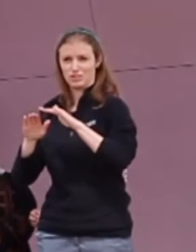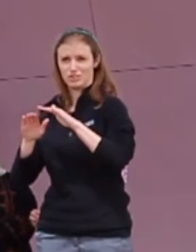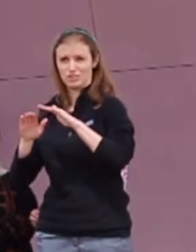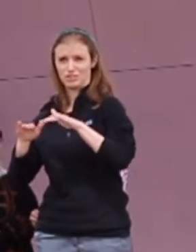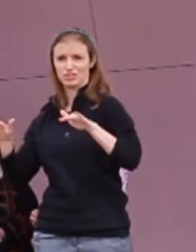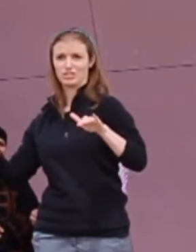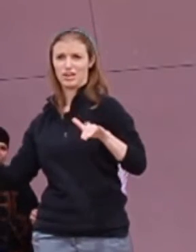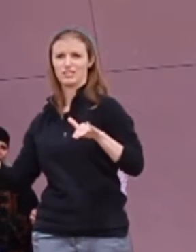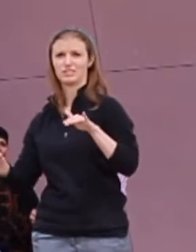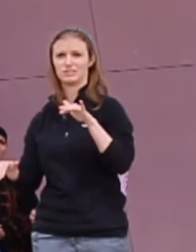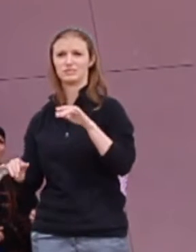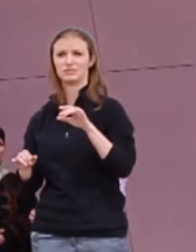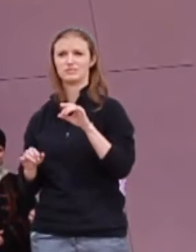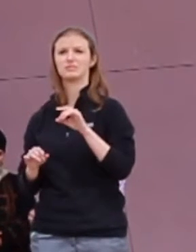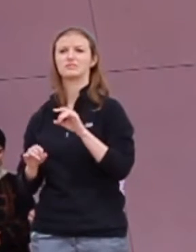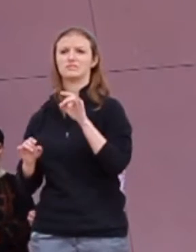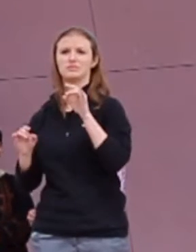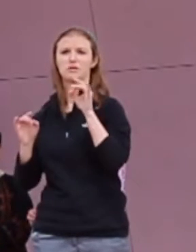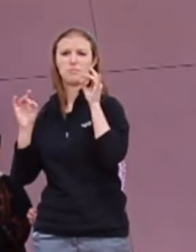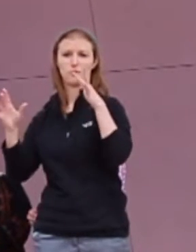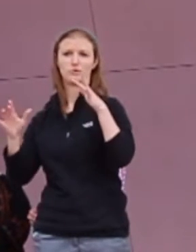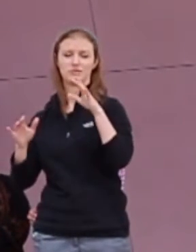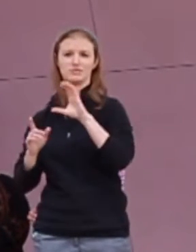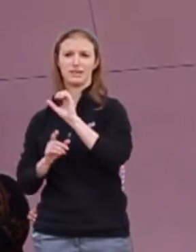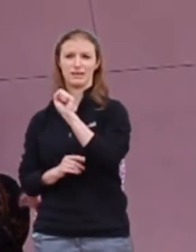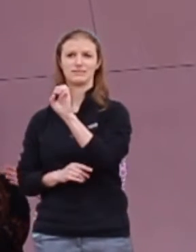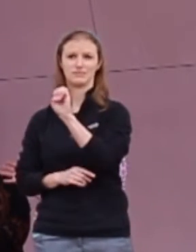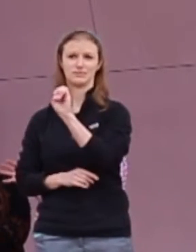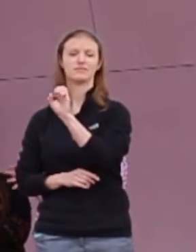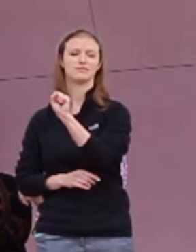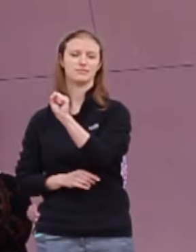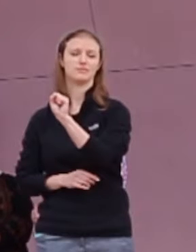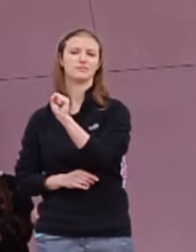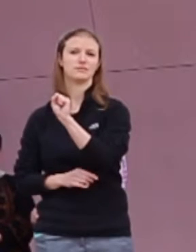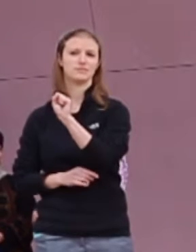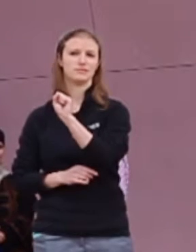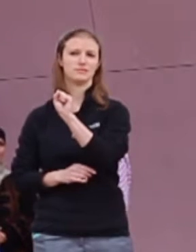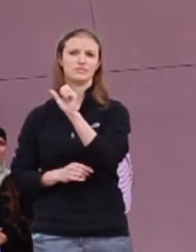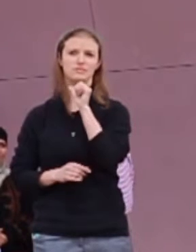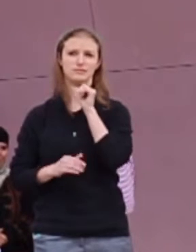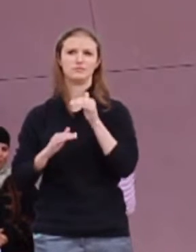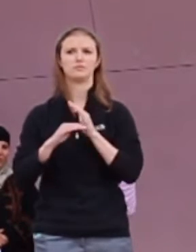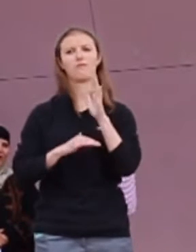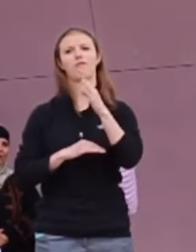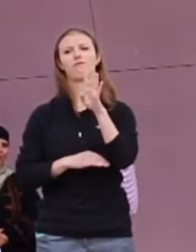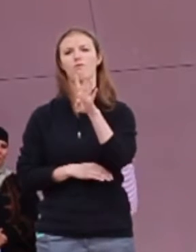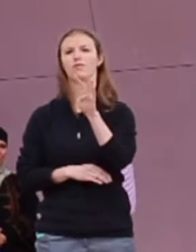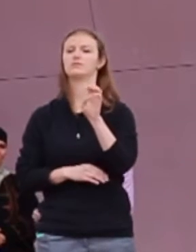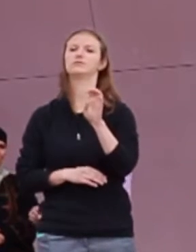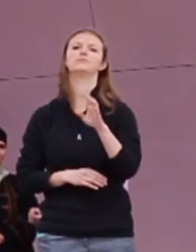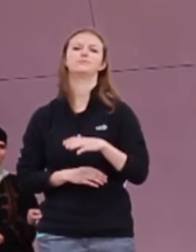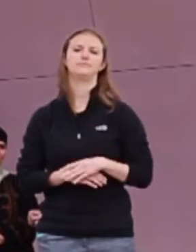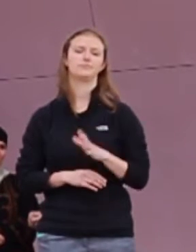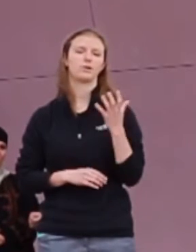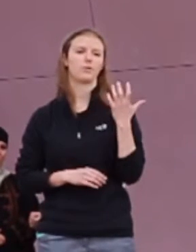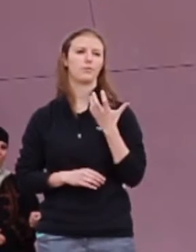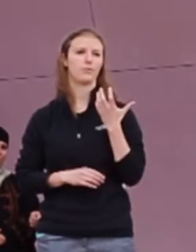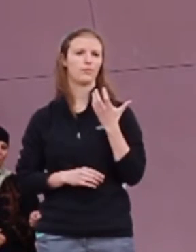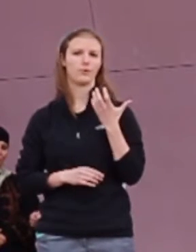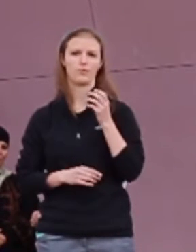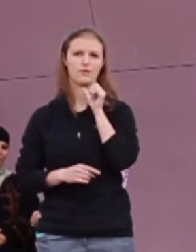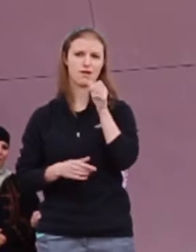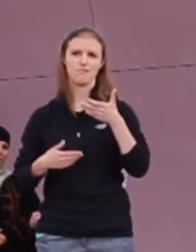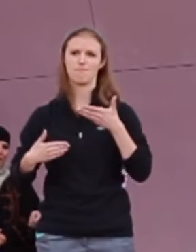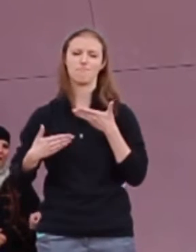absolutely unacceptable to me and unacceptable to the leaders of that office that we are not able to provide adequate